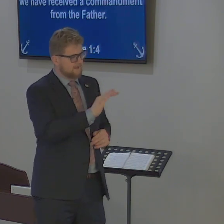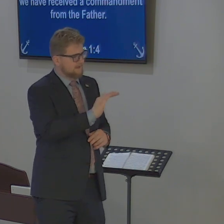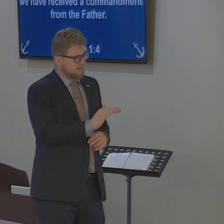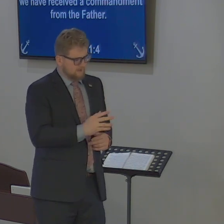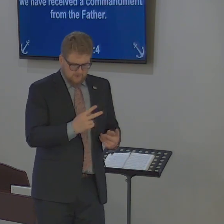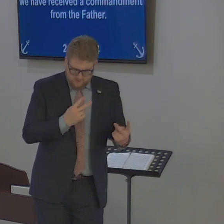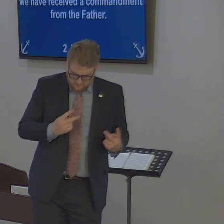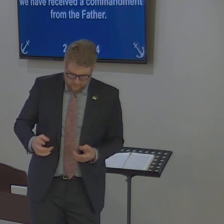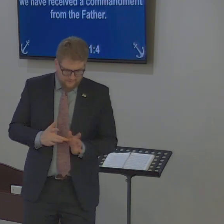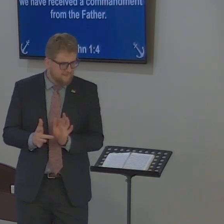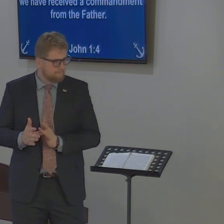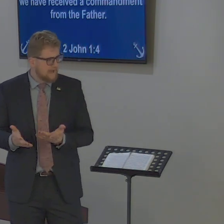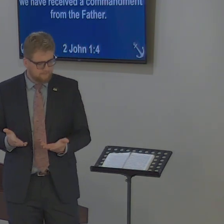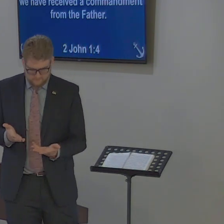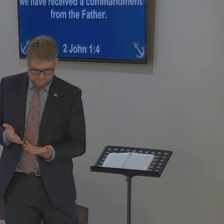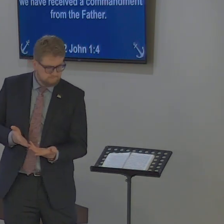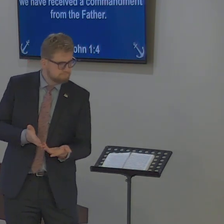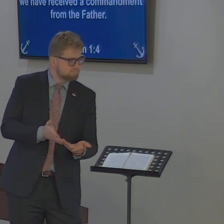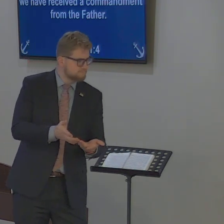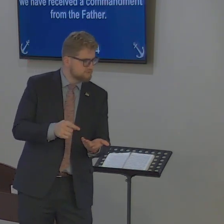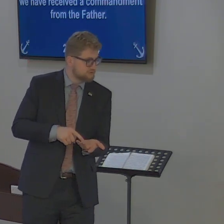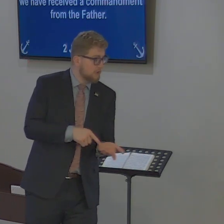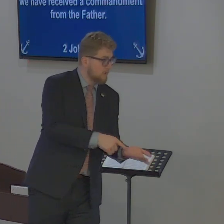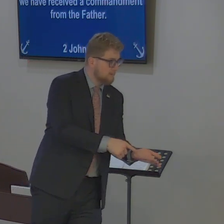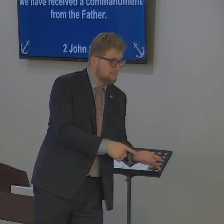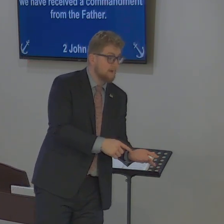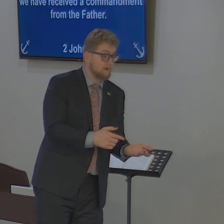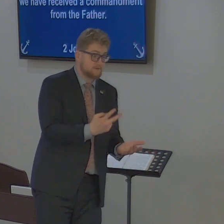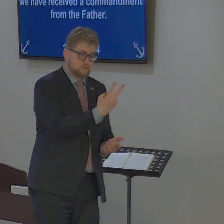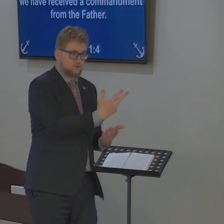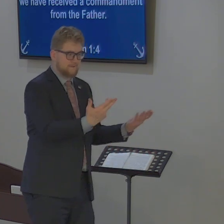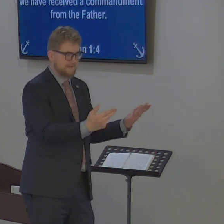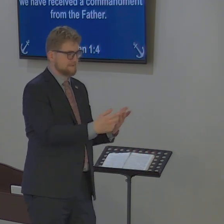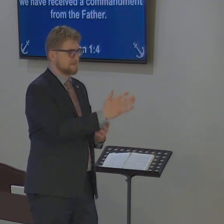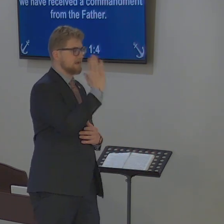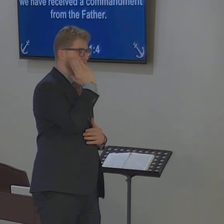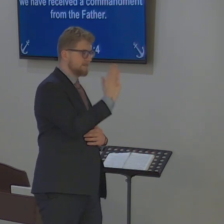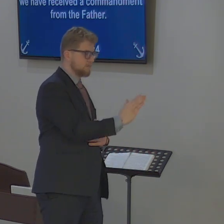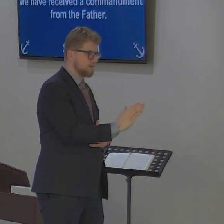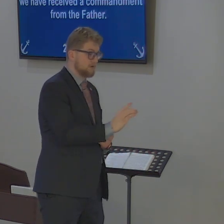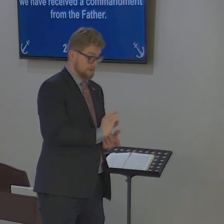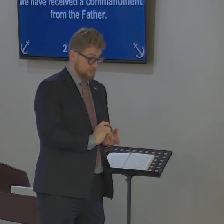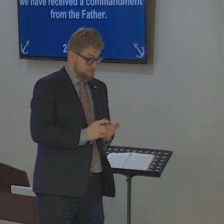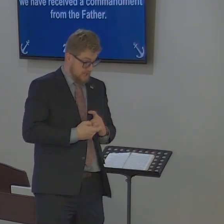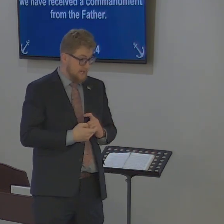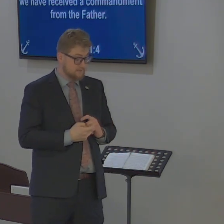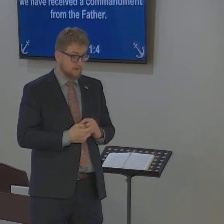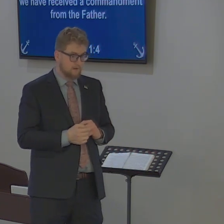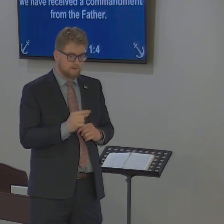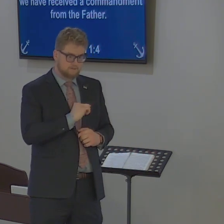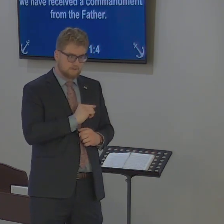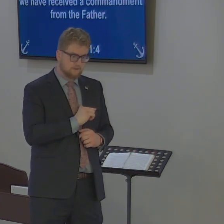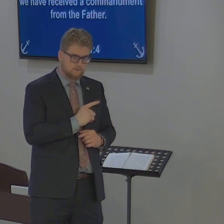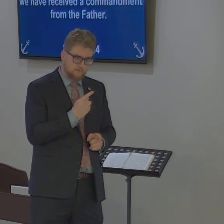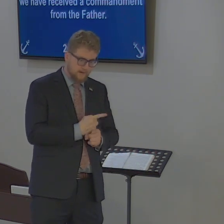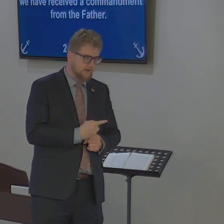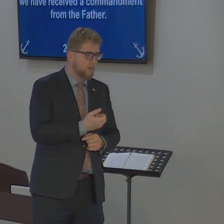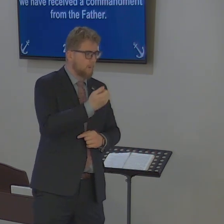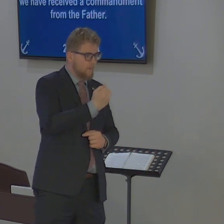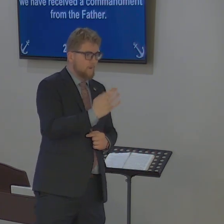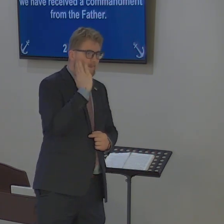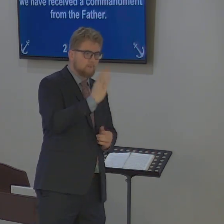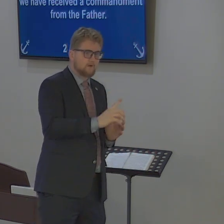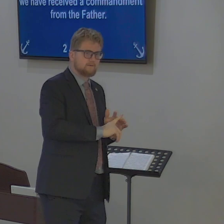want the spotlight of the Word of God to expose their sin. They don't like the feeling, if you will, of conviction. They